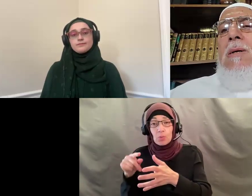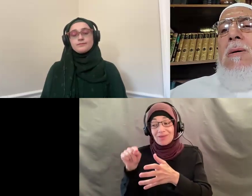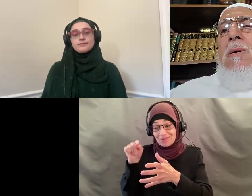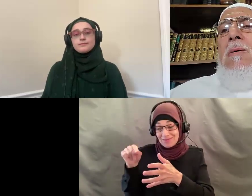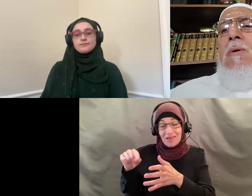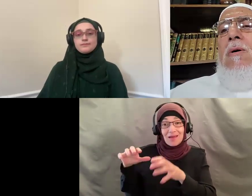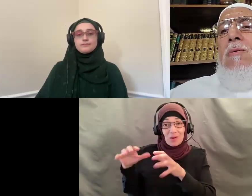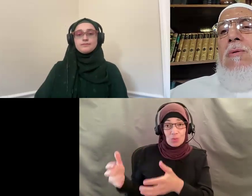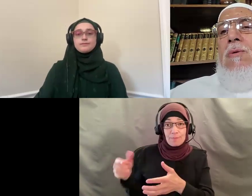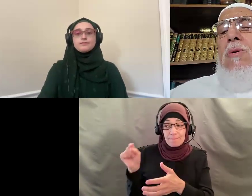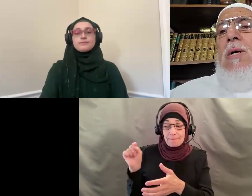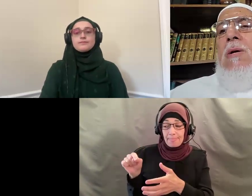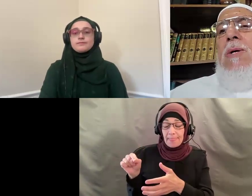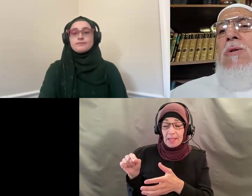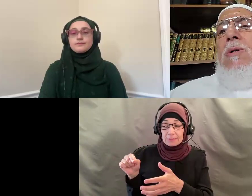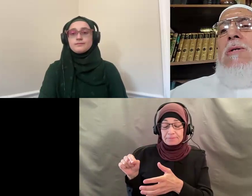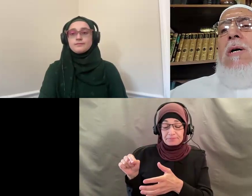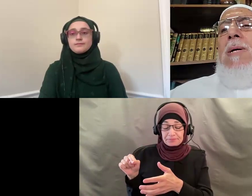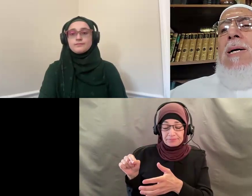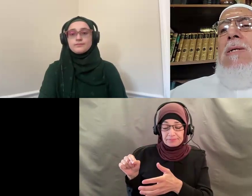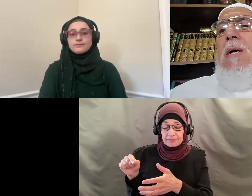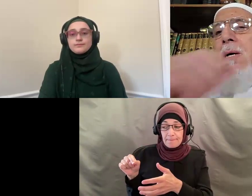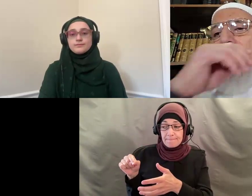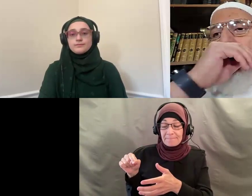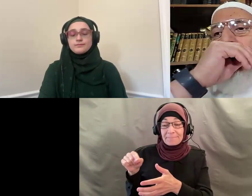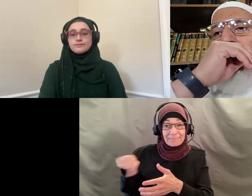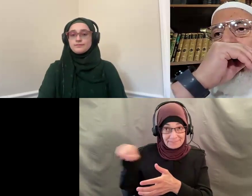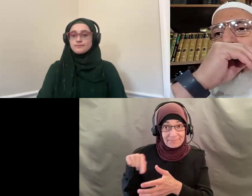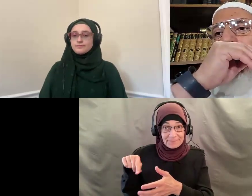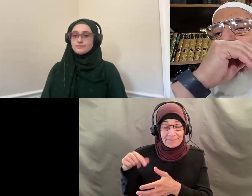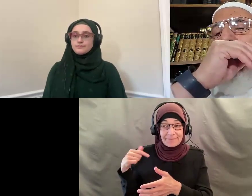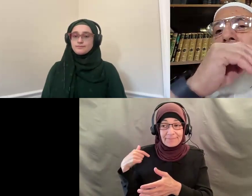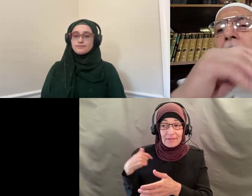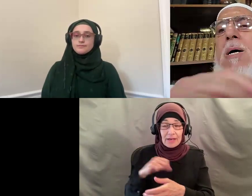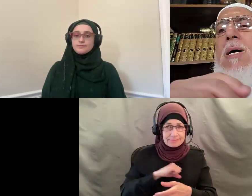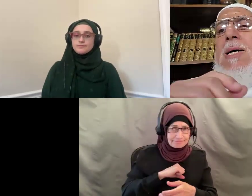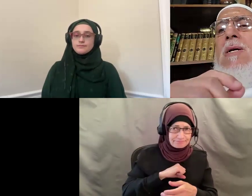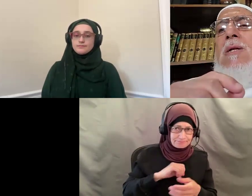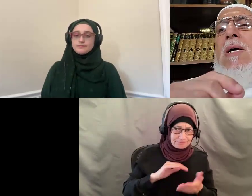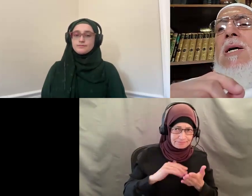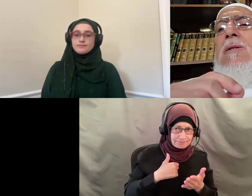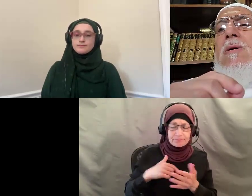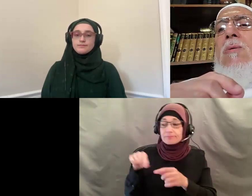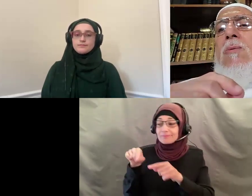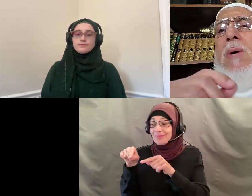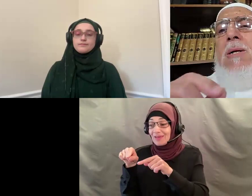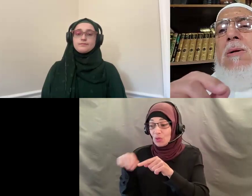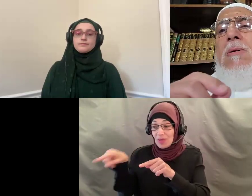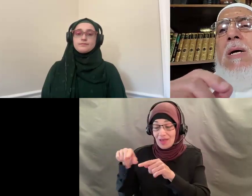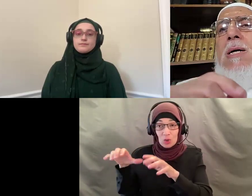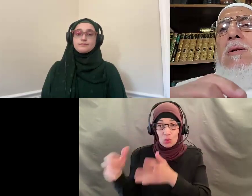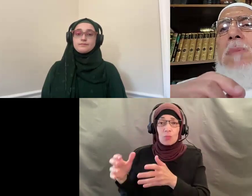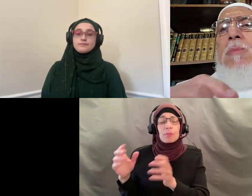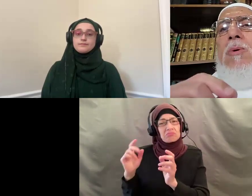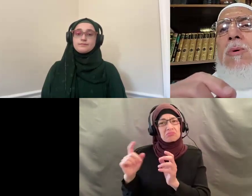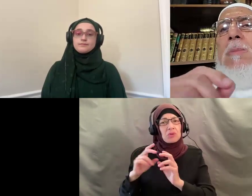blessed. Those are the ones who are described as, excuse me, as the right one,